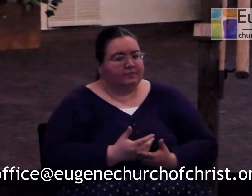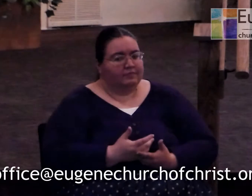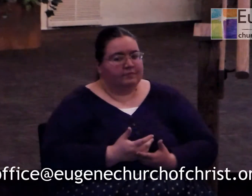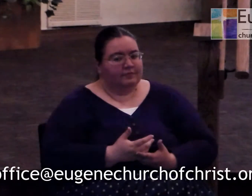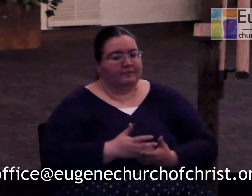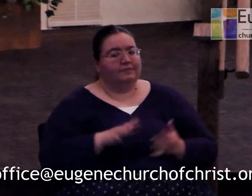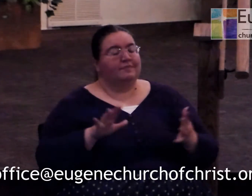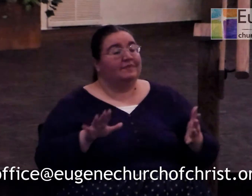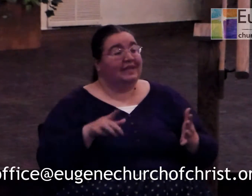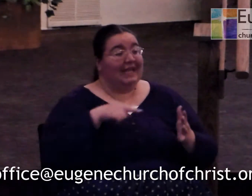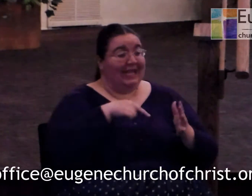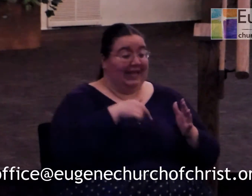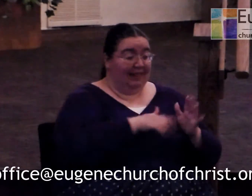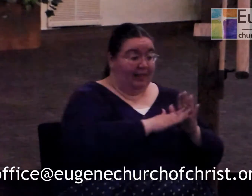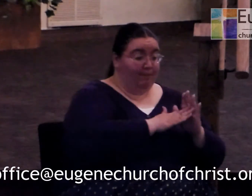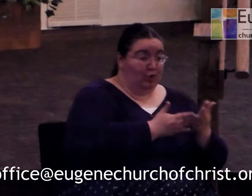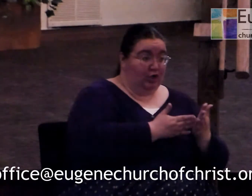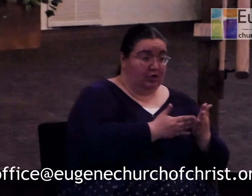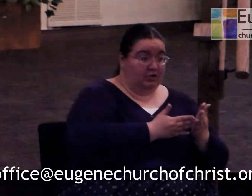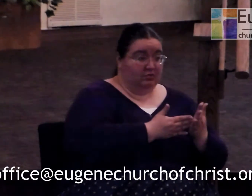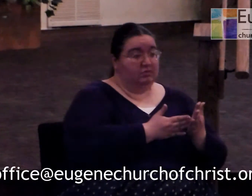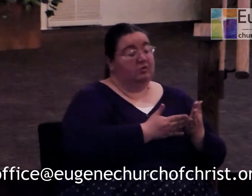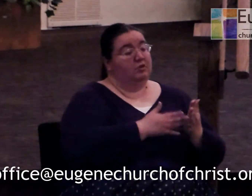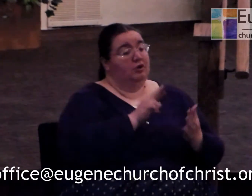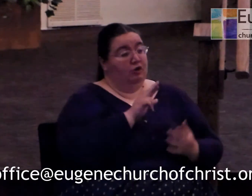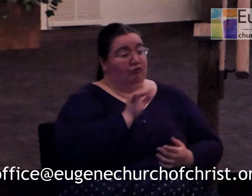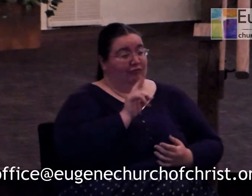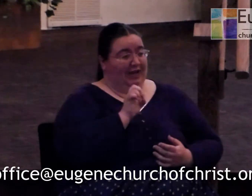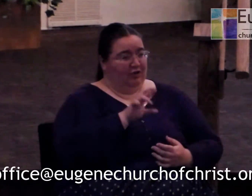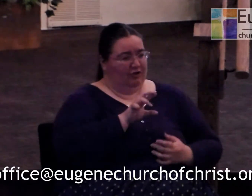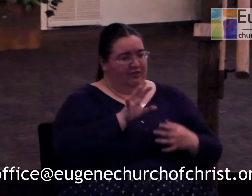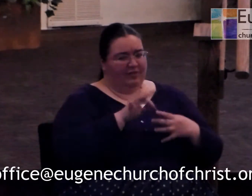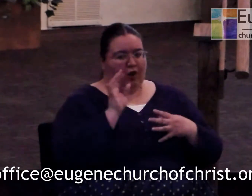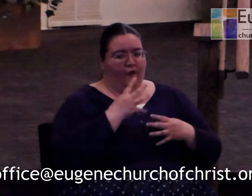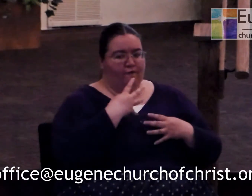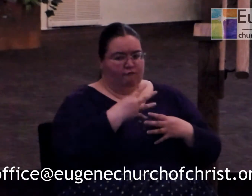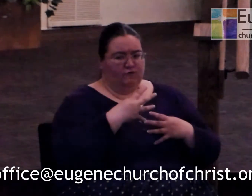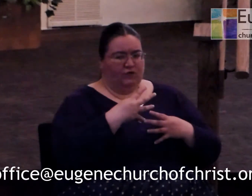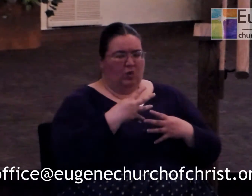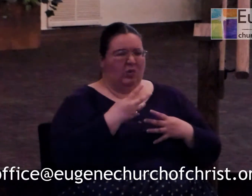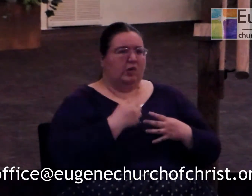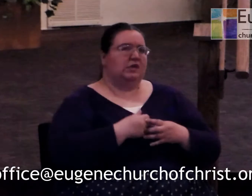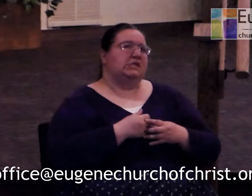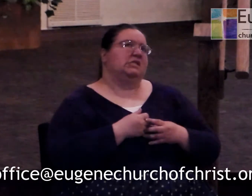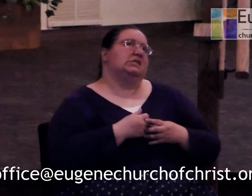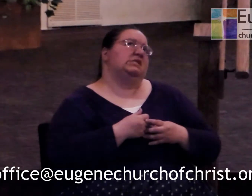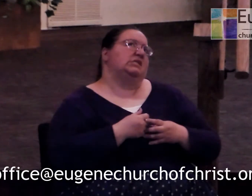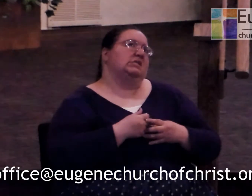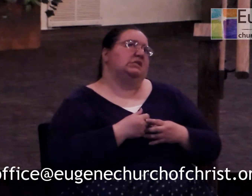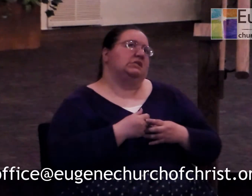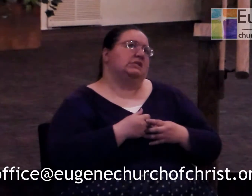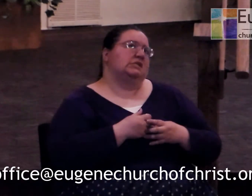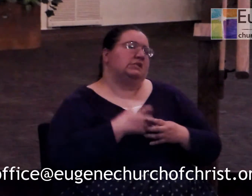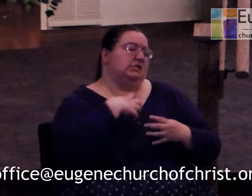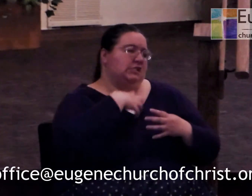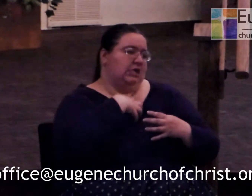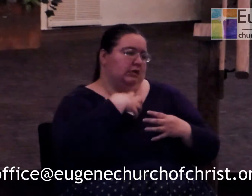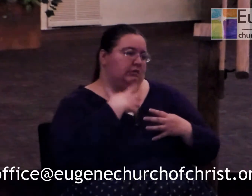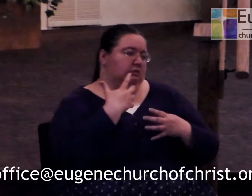with the things he has to say here. Rayner finds 4 objections to God's call to go, which is, if you sit there today, or if I stand